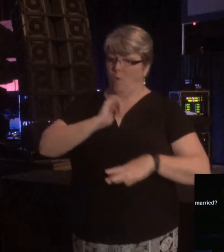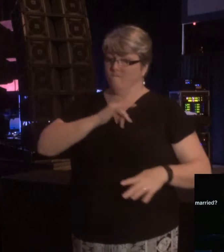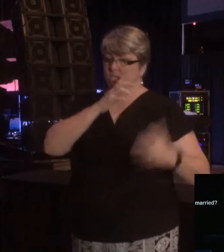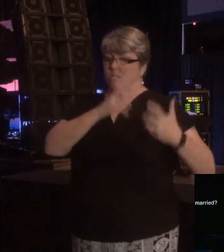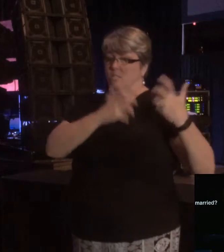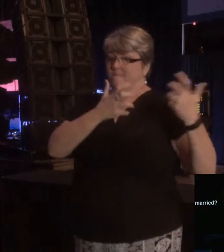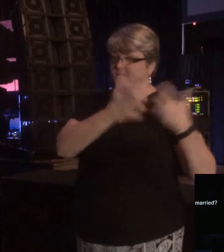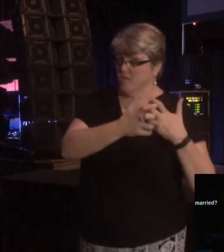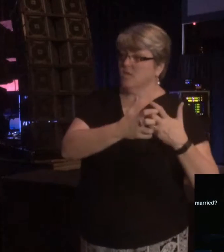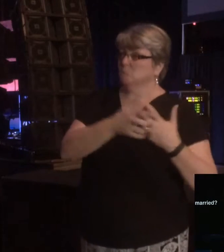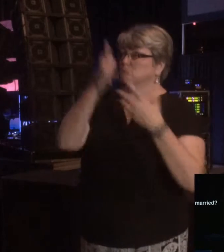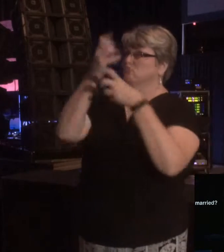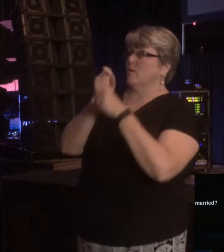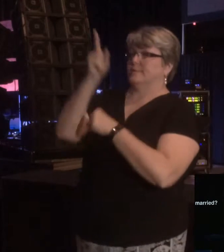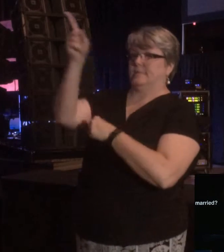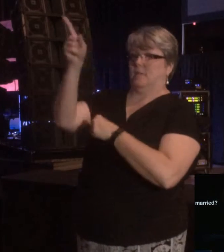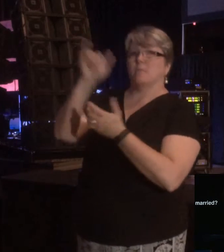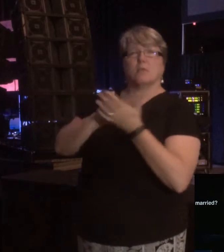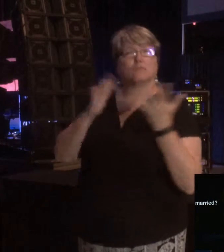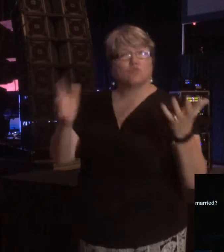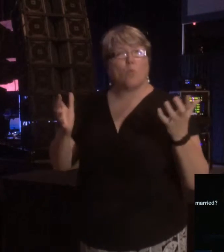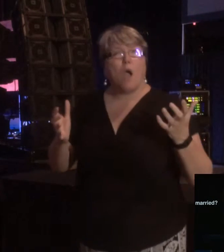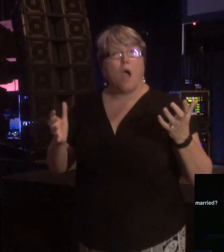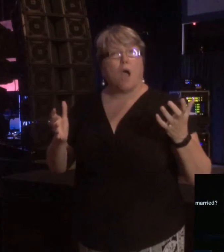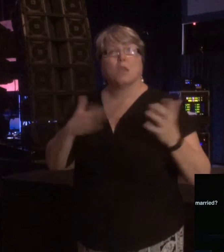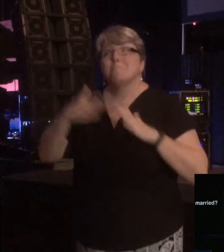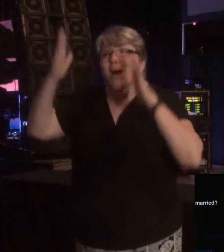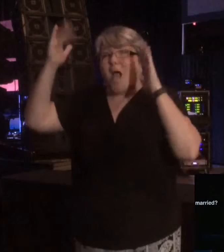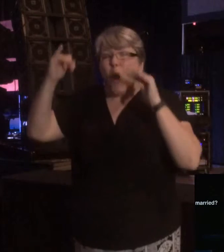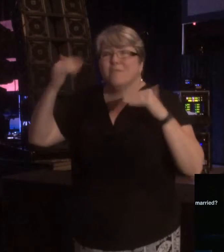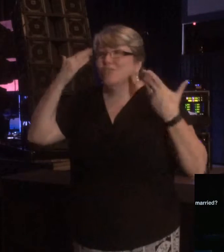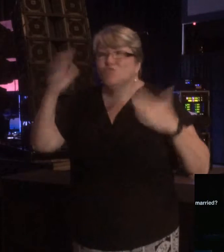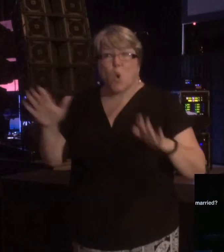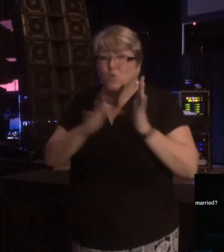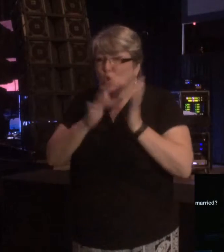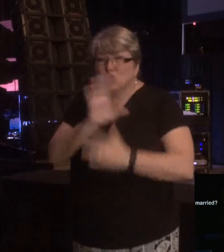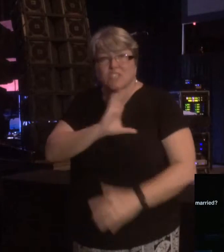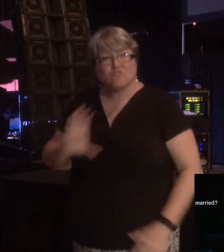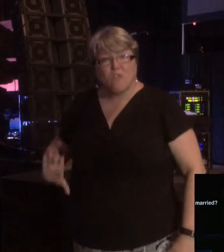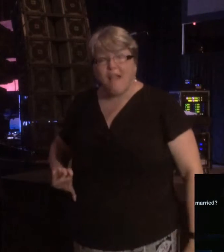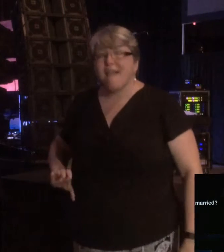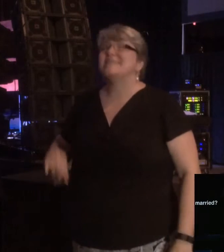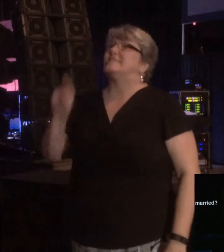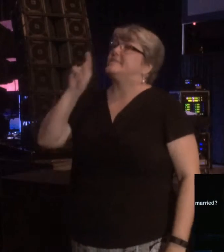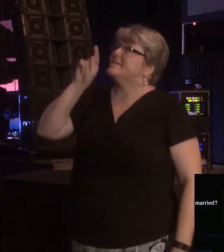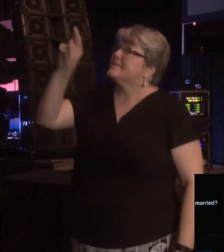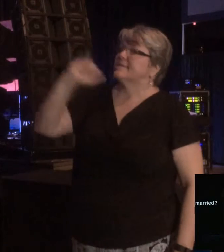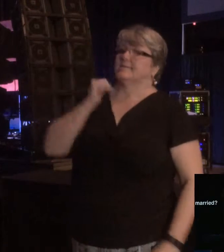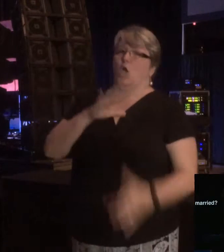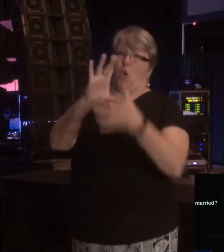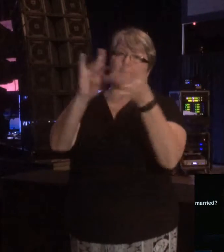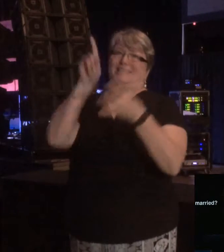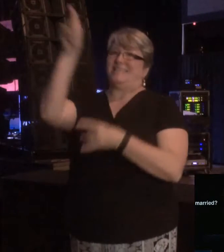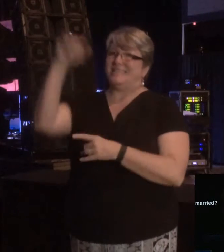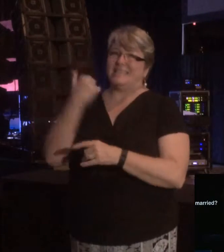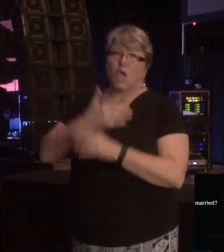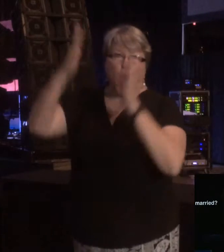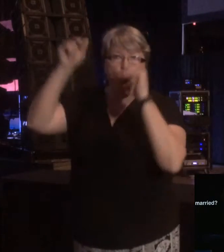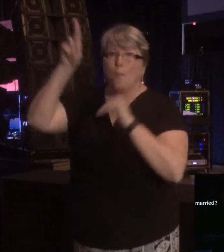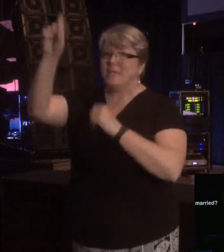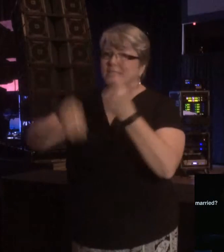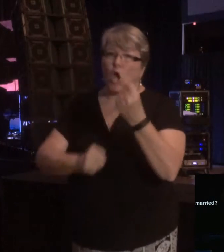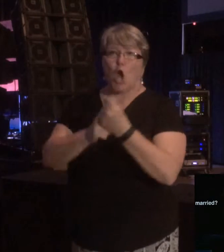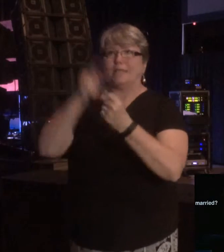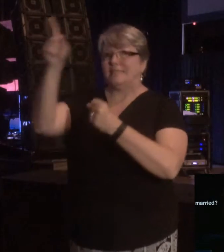we had to put those boundaries in place, and they really served us well. So. And it is nice to wake up in the morning with your